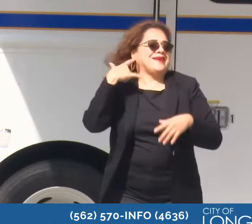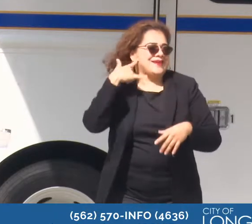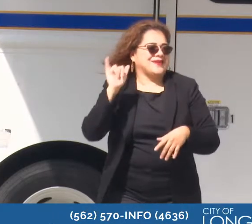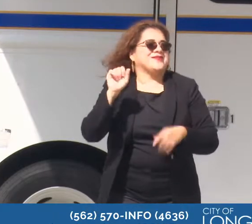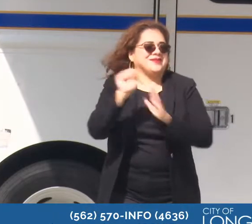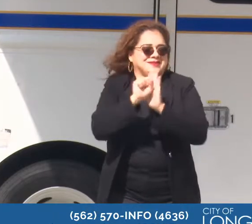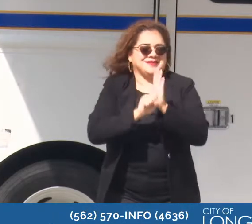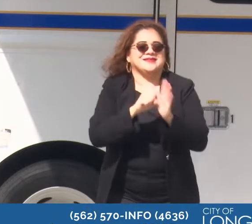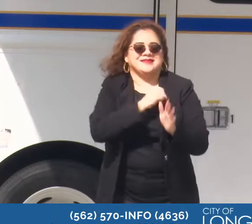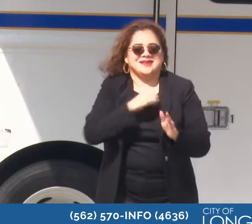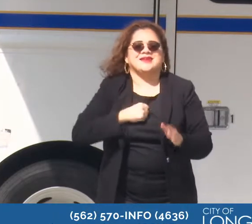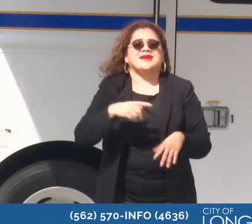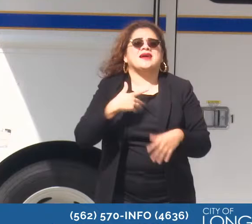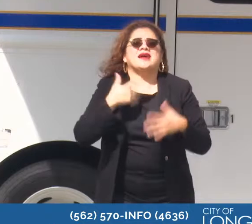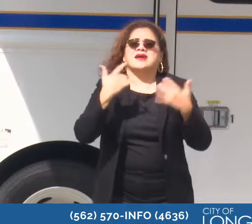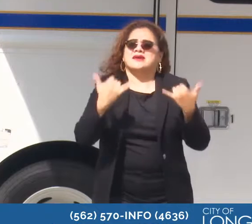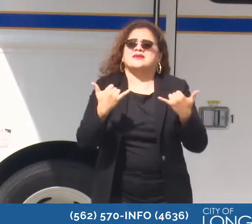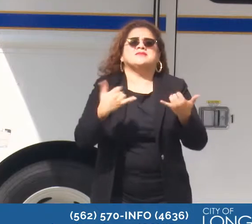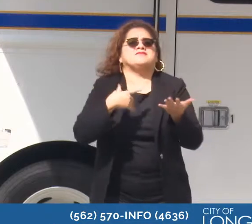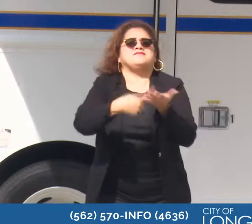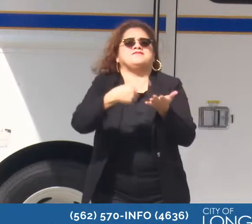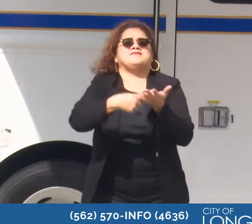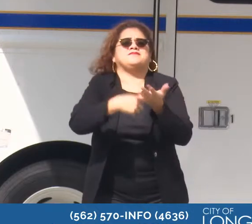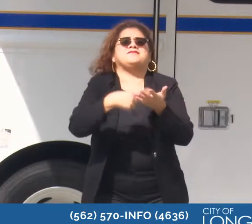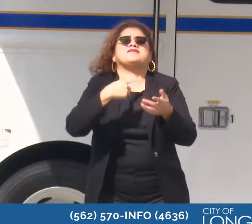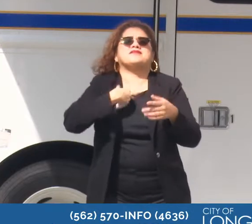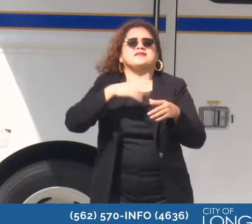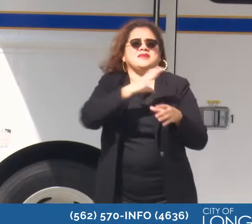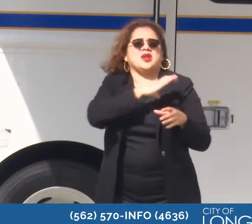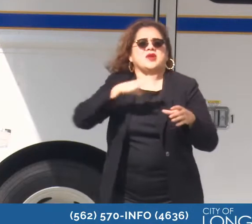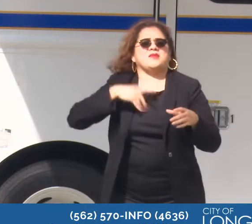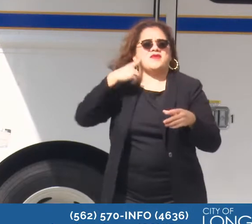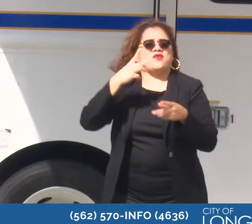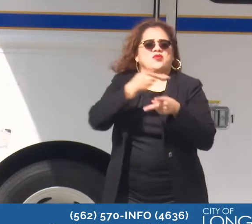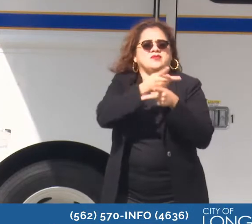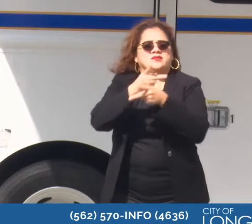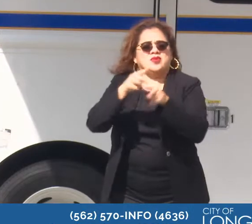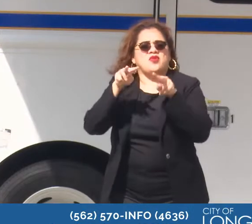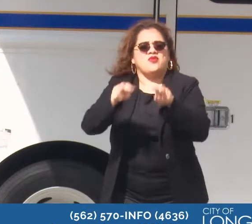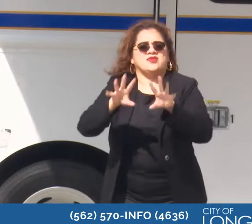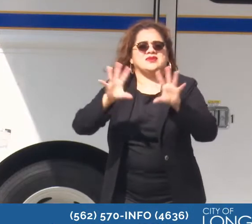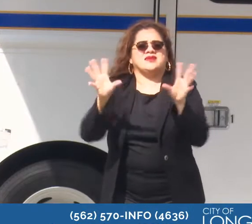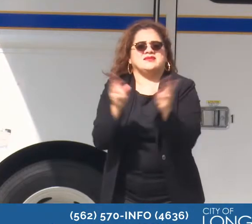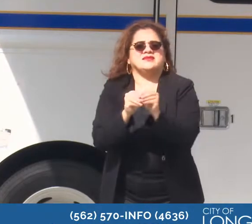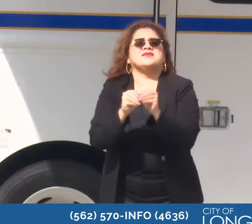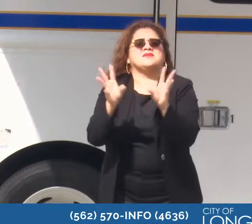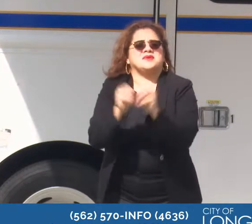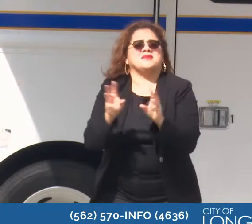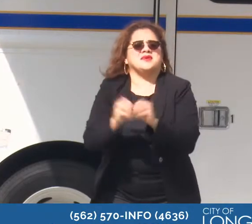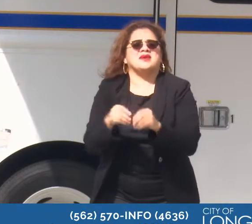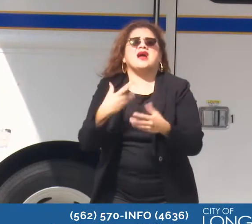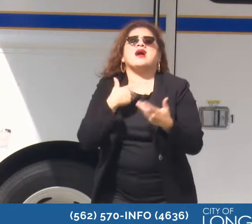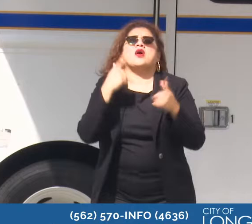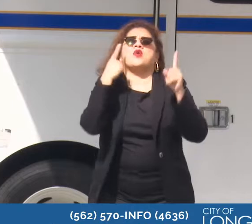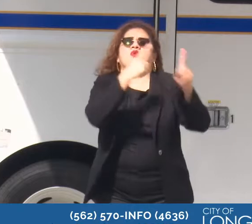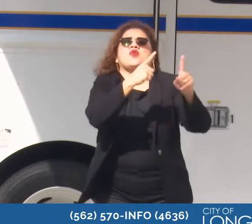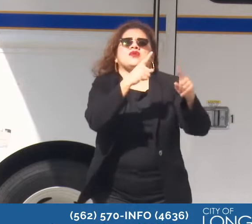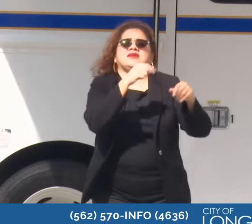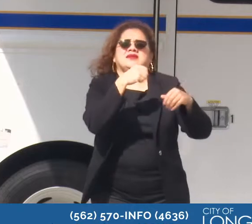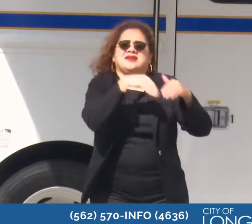a Emergencias Pandémicas. Me ha dedicado a asegurar que todos tengan acceso a pruebas de